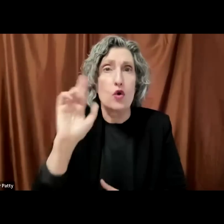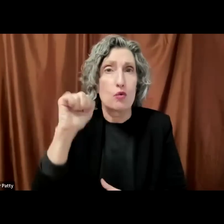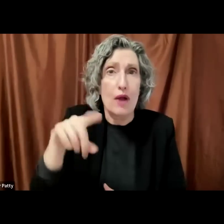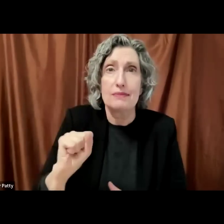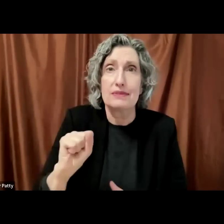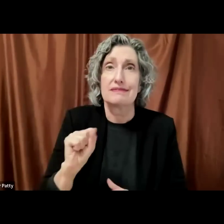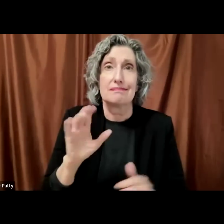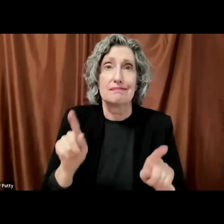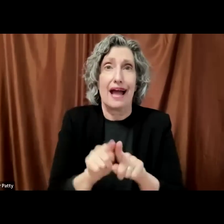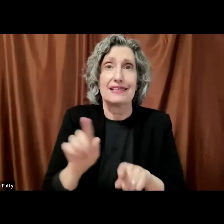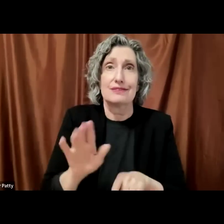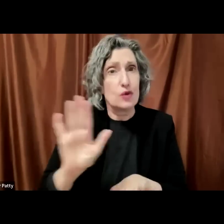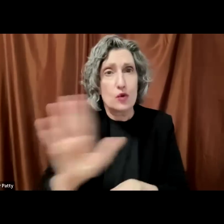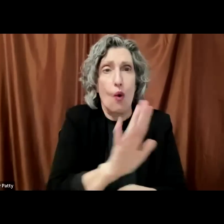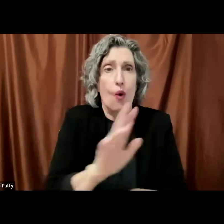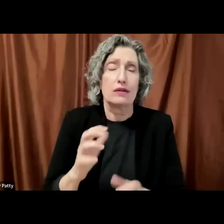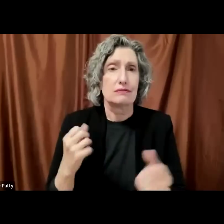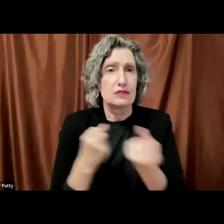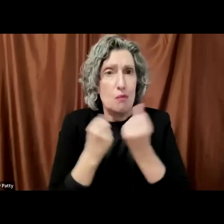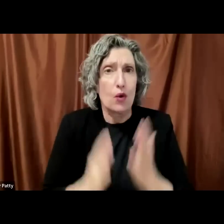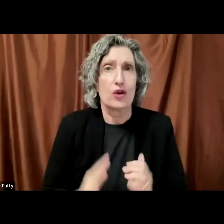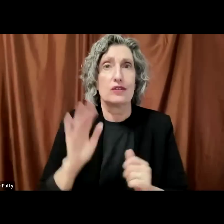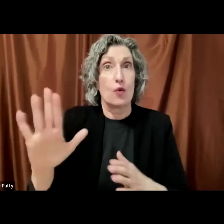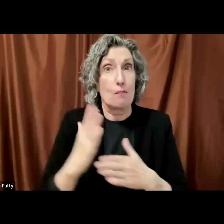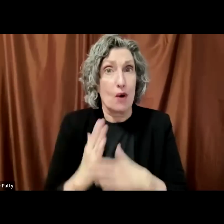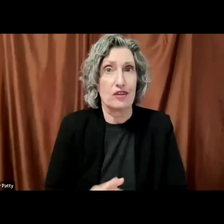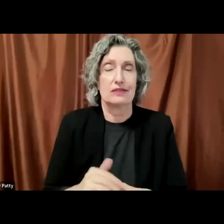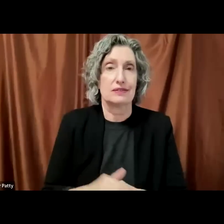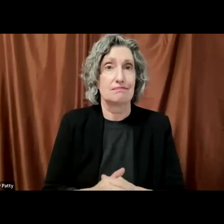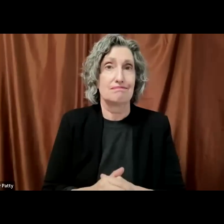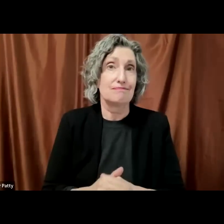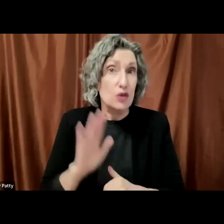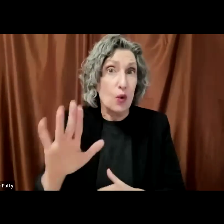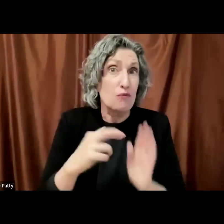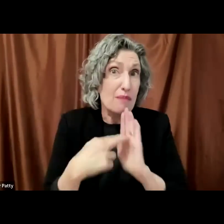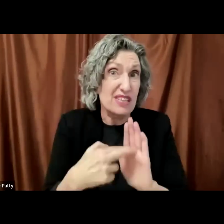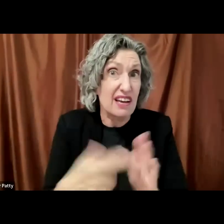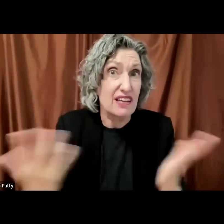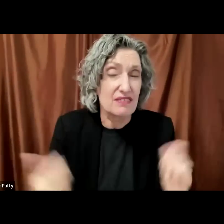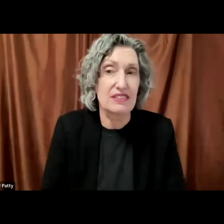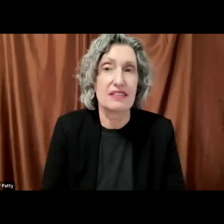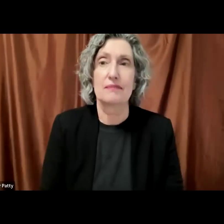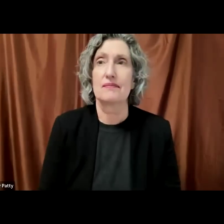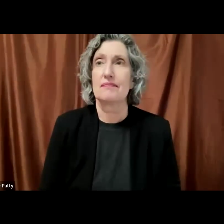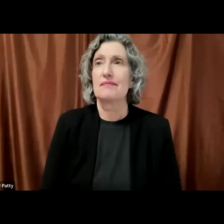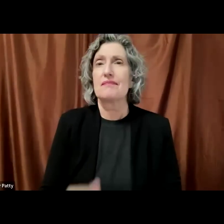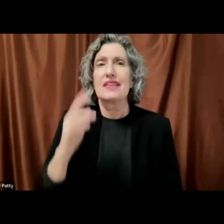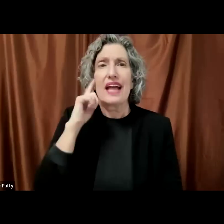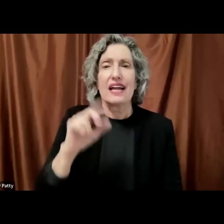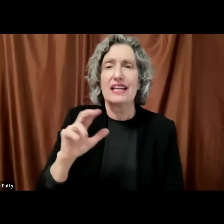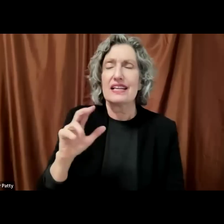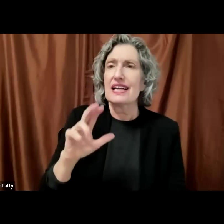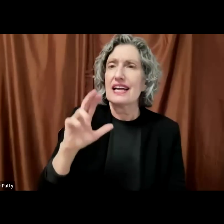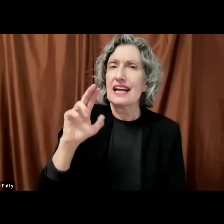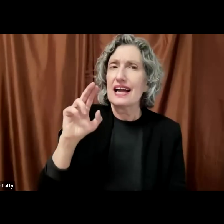partners, and as citizens. And then to our nonprofits. I was wondering if somebody on the National Council of Nonprofits